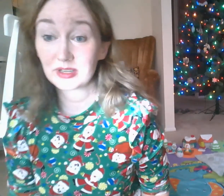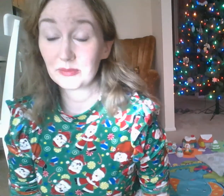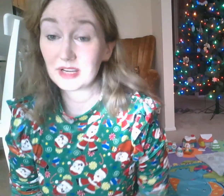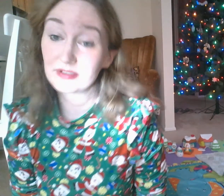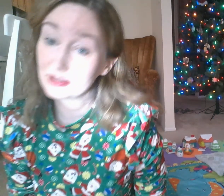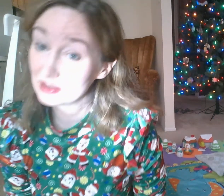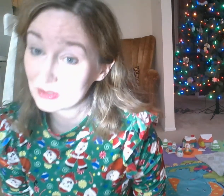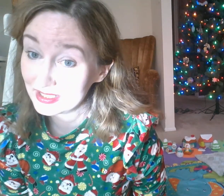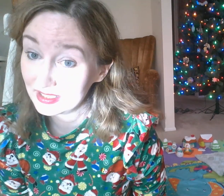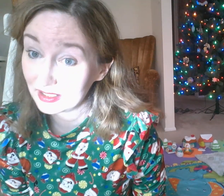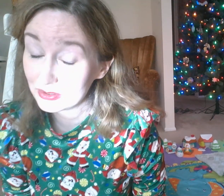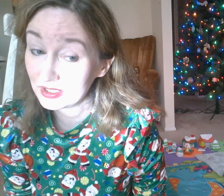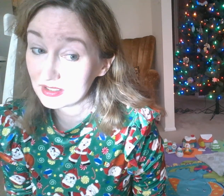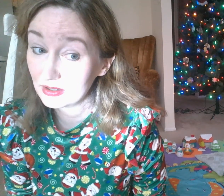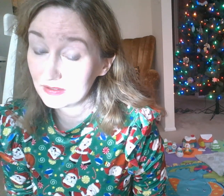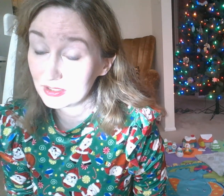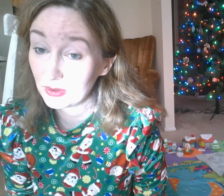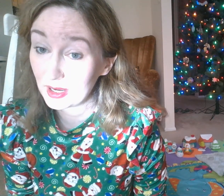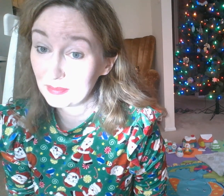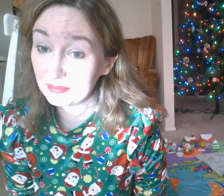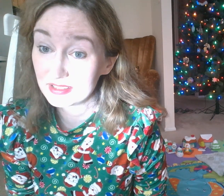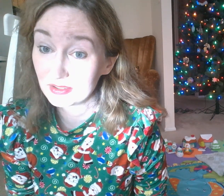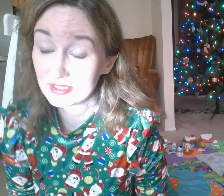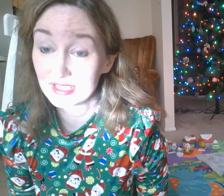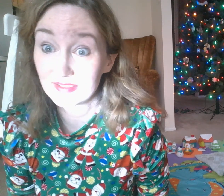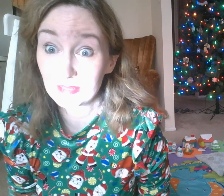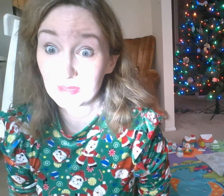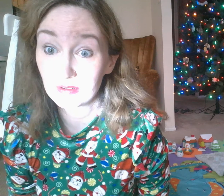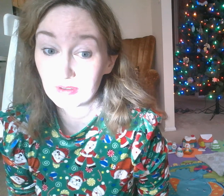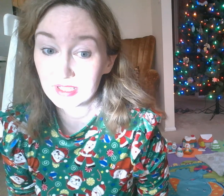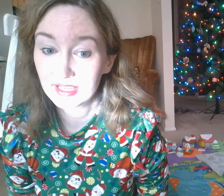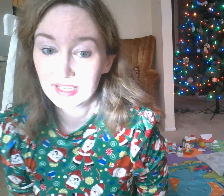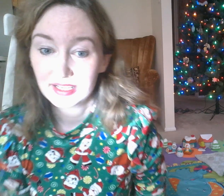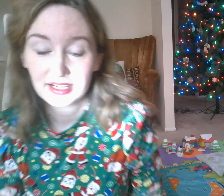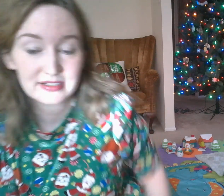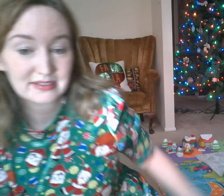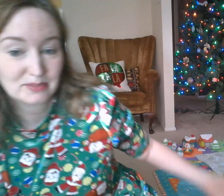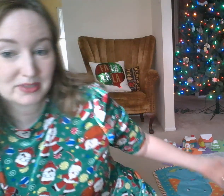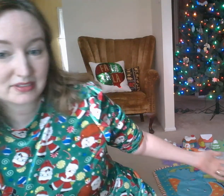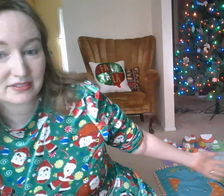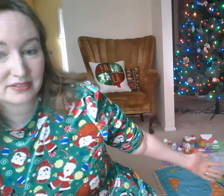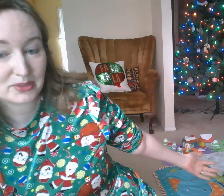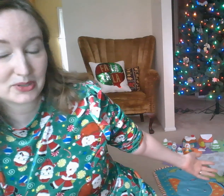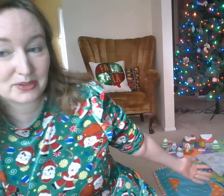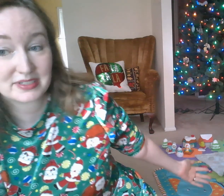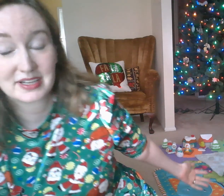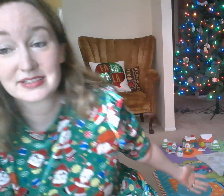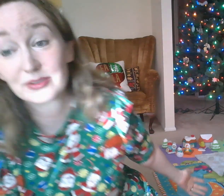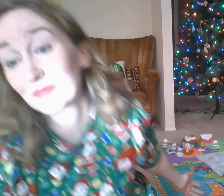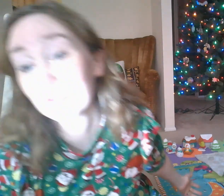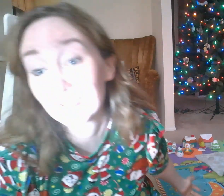swearing on my Christmas Wednesday that I was going to show you if she woke up, but you'll just have to take my word for it. And she's sleeping with her. She has a Christmas